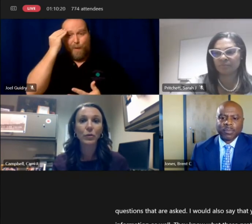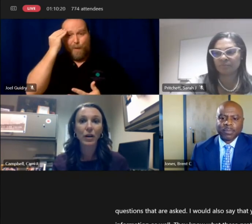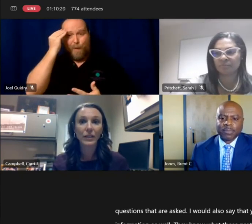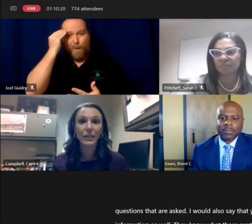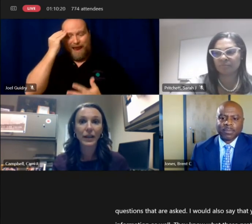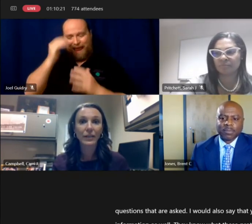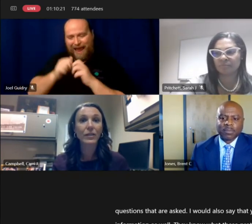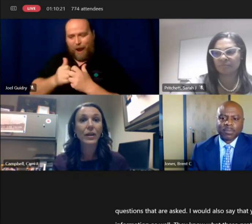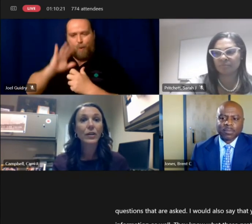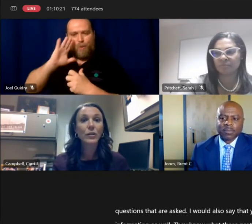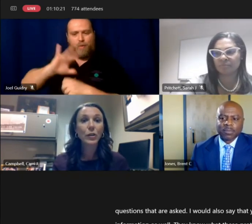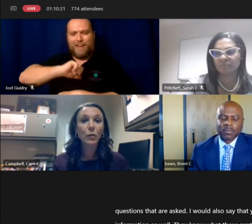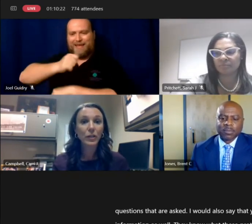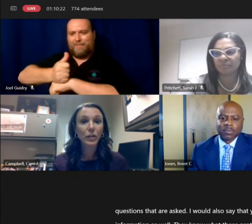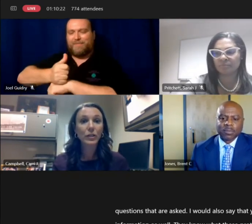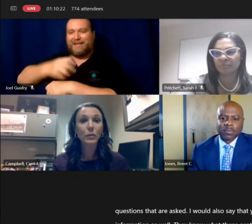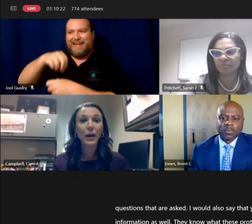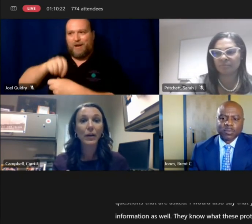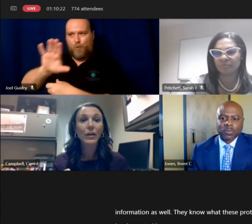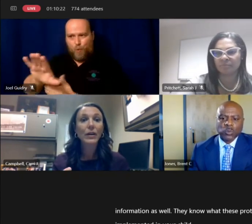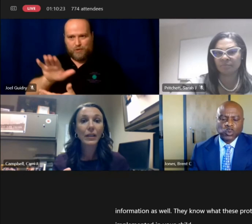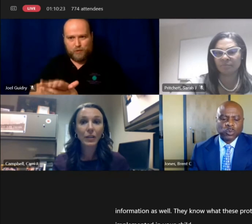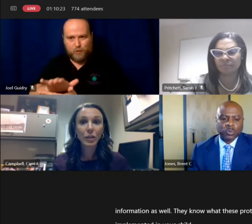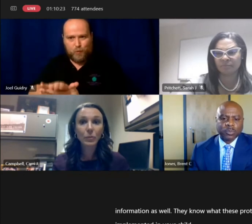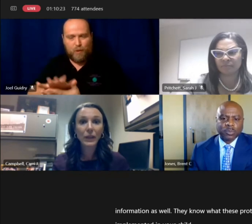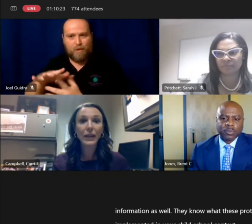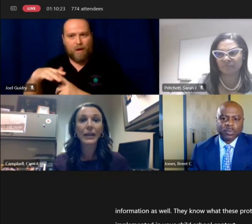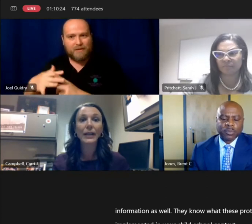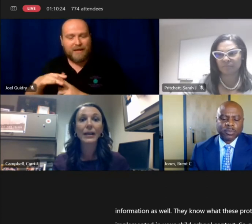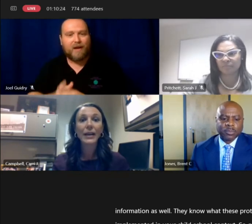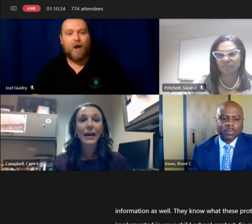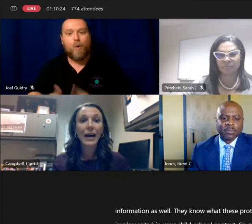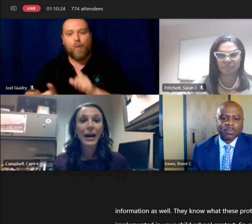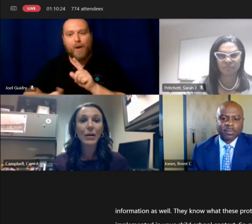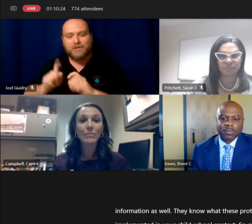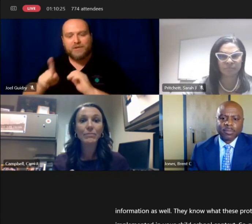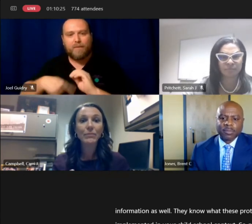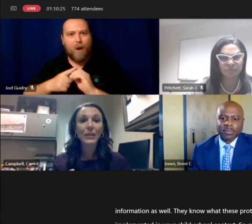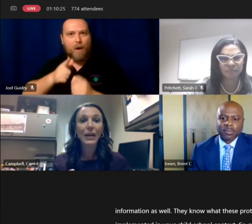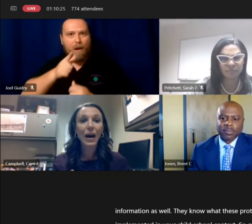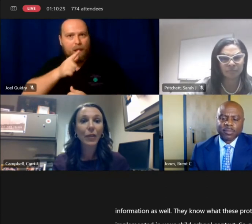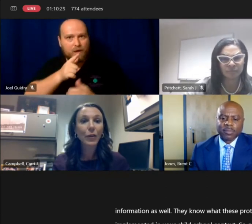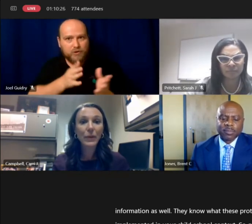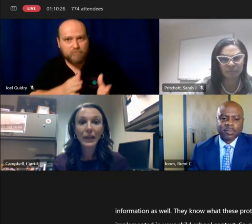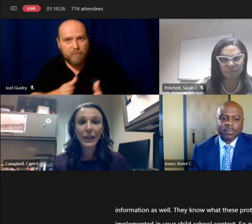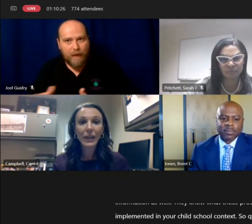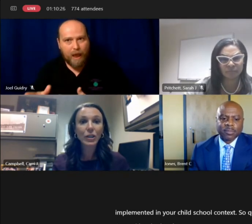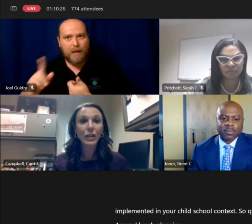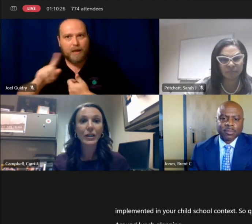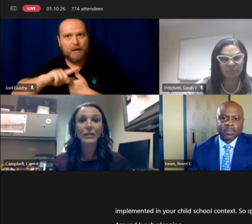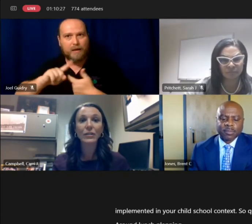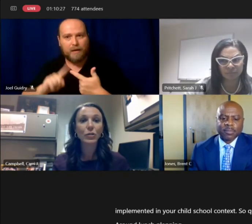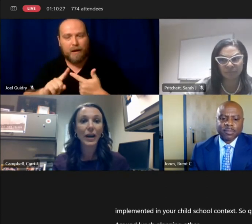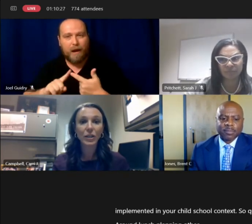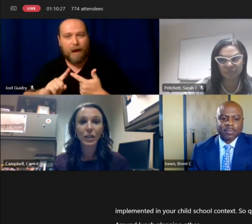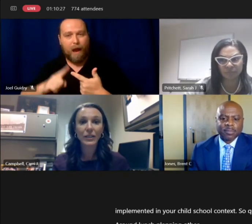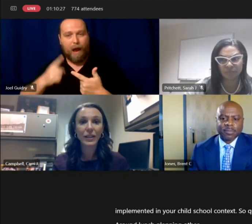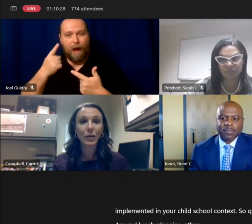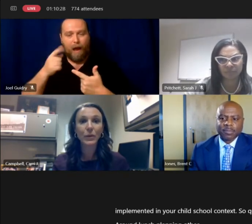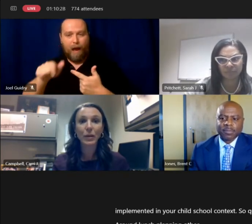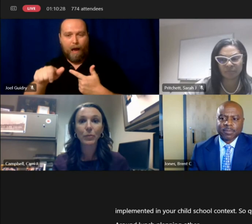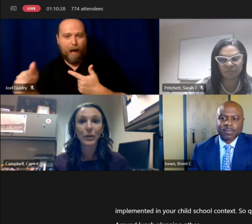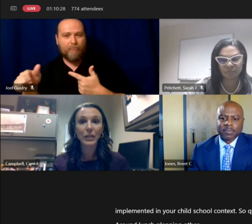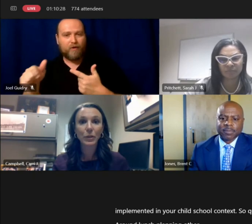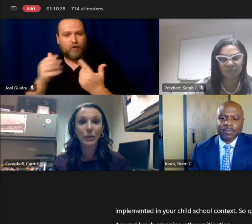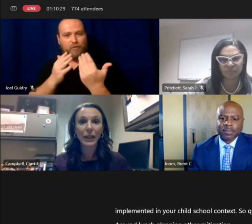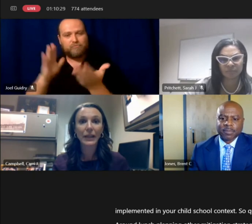school context. So questions around lunch planning, other mitigation strategies that are